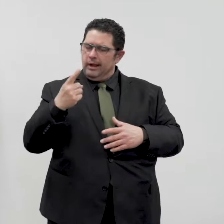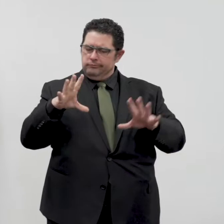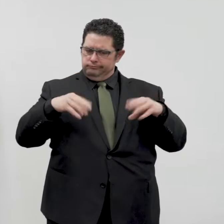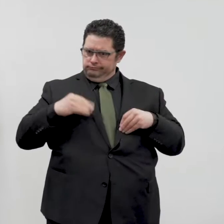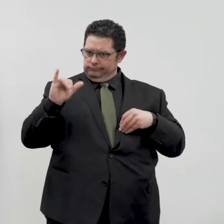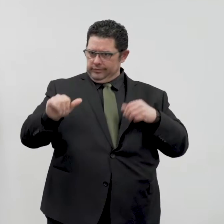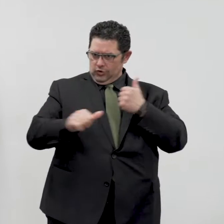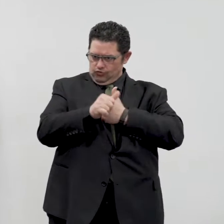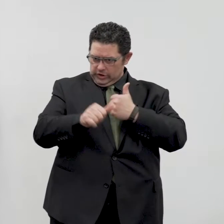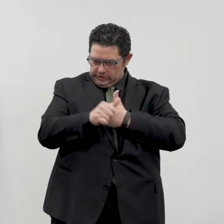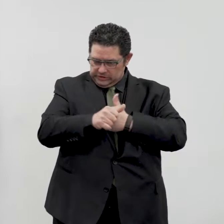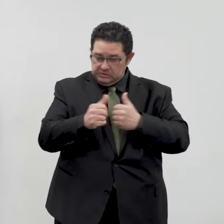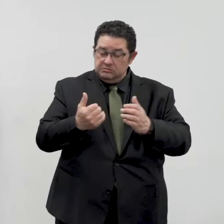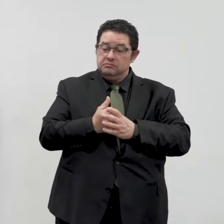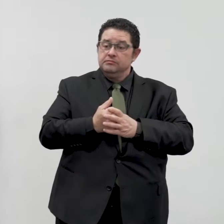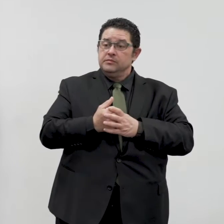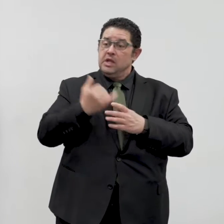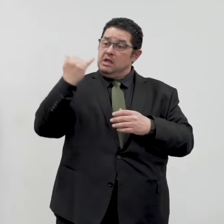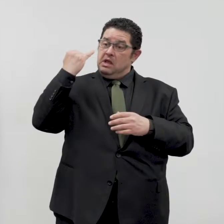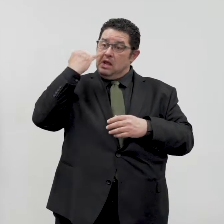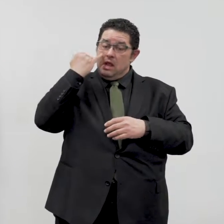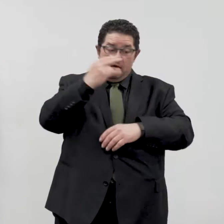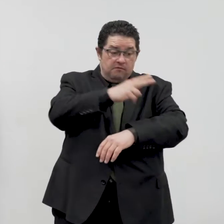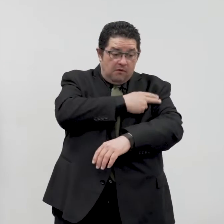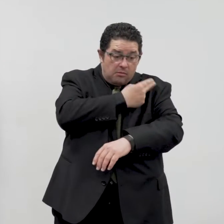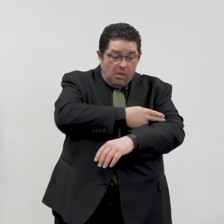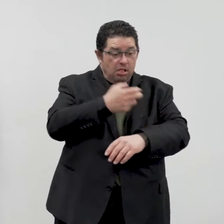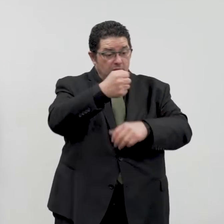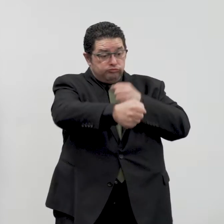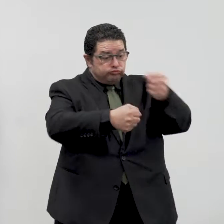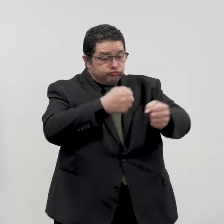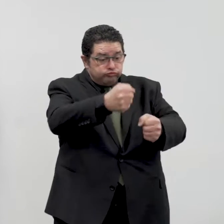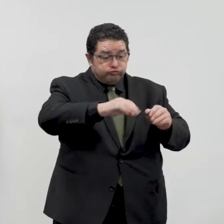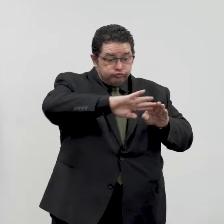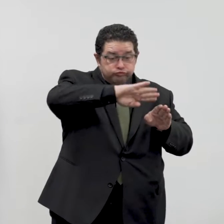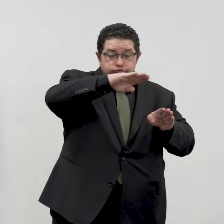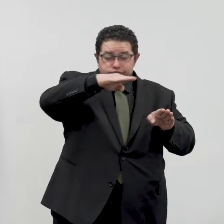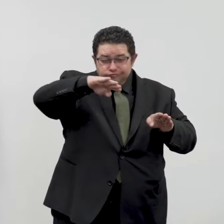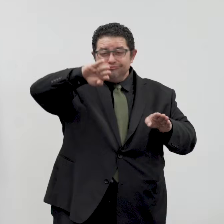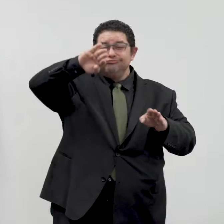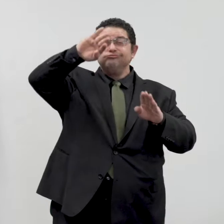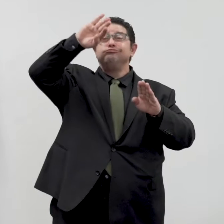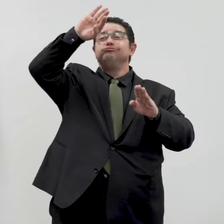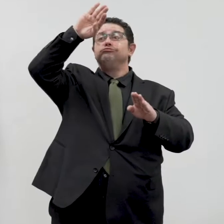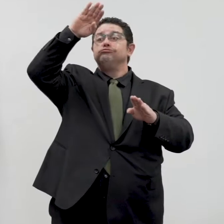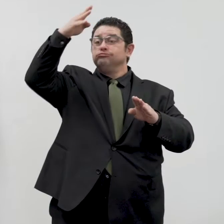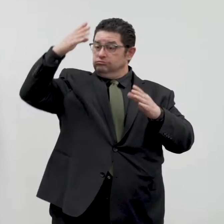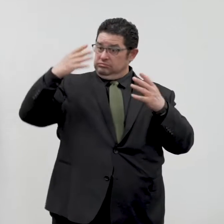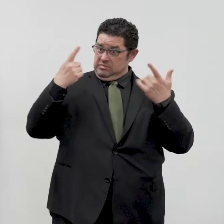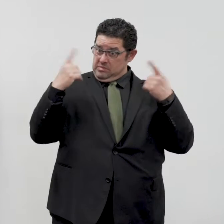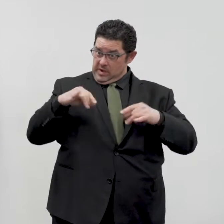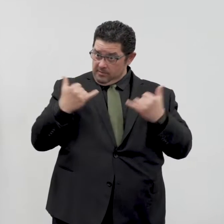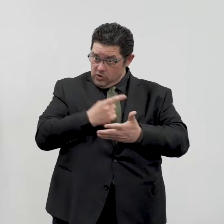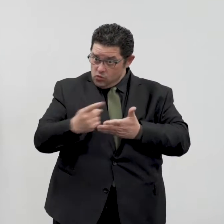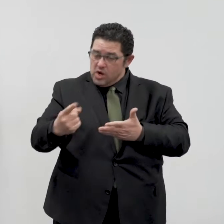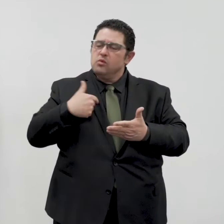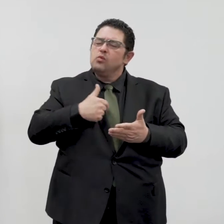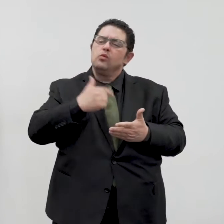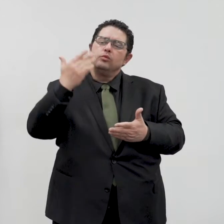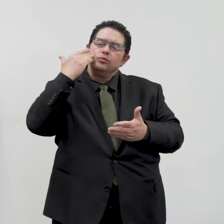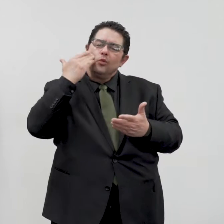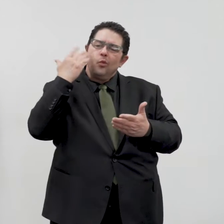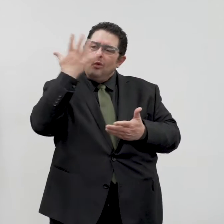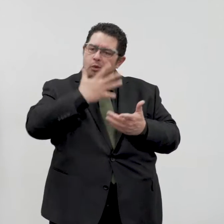the infections and the hospitalizations happen this week, as expected, we'll see what that looks like, and then we'll begin